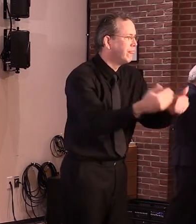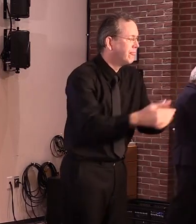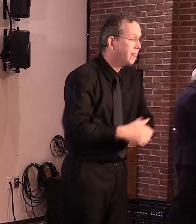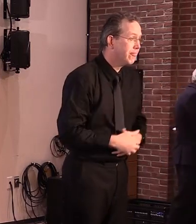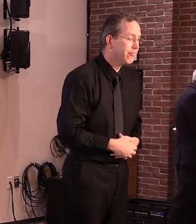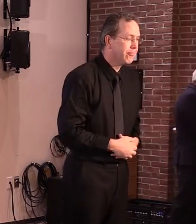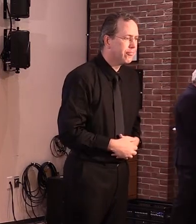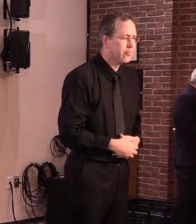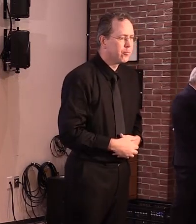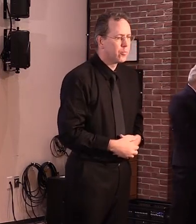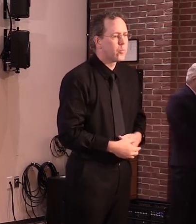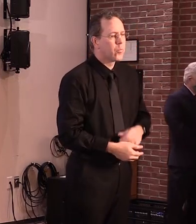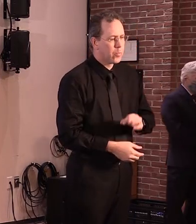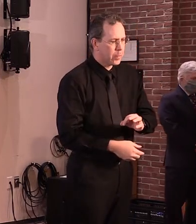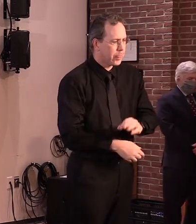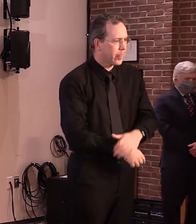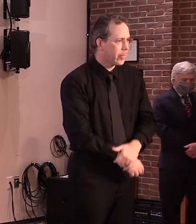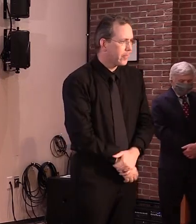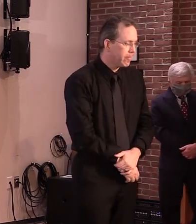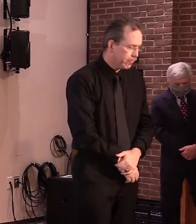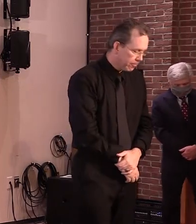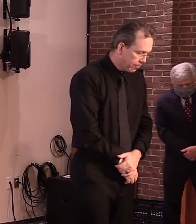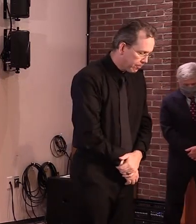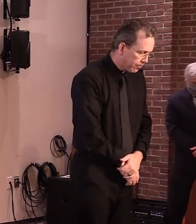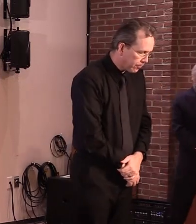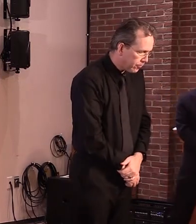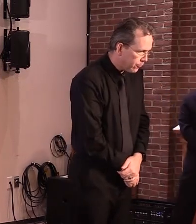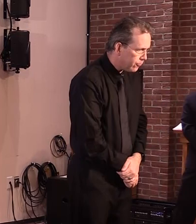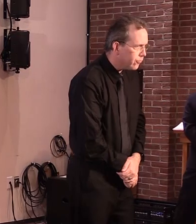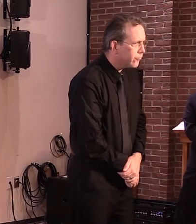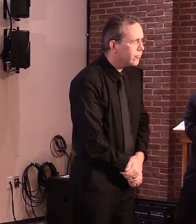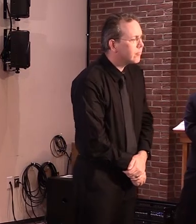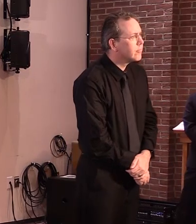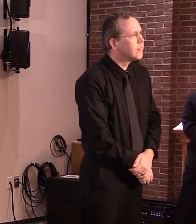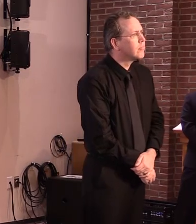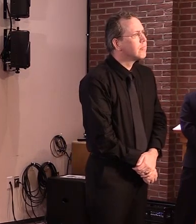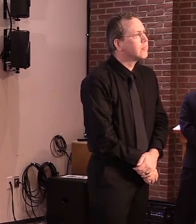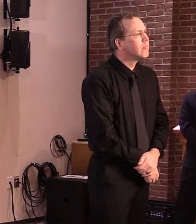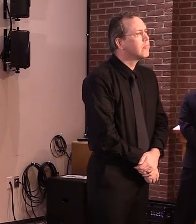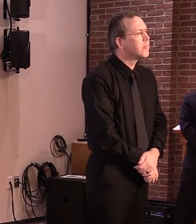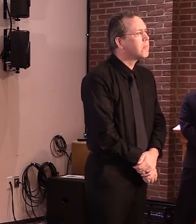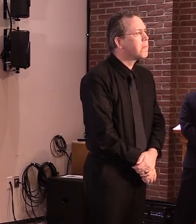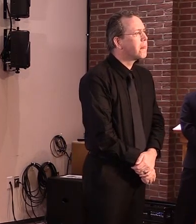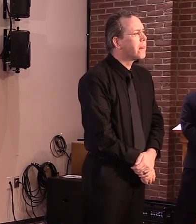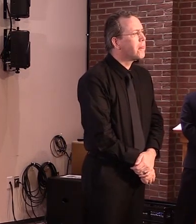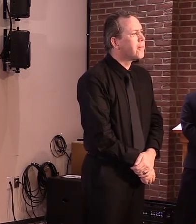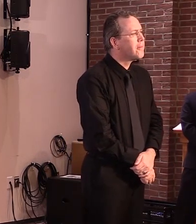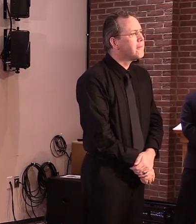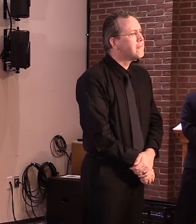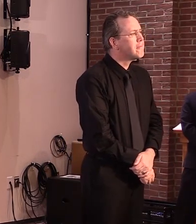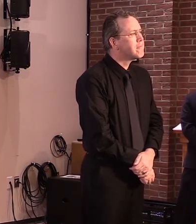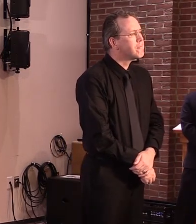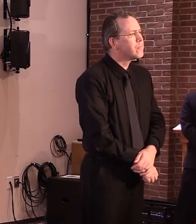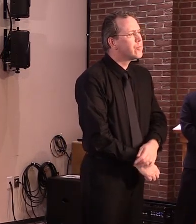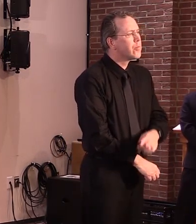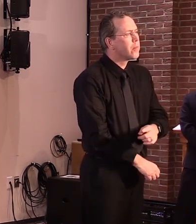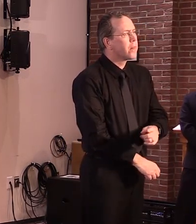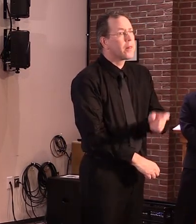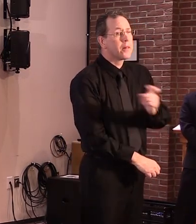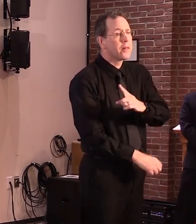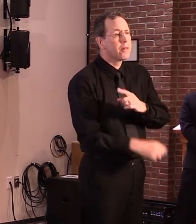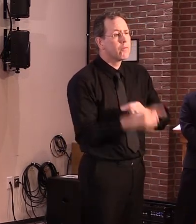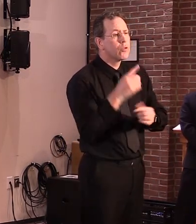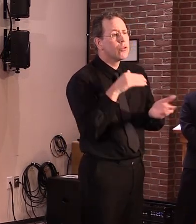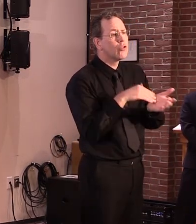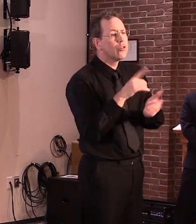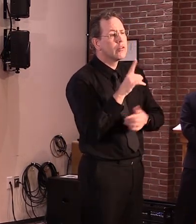Ann Wallace Allen, Digger. Hi, I think this is a question for Dr. Levine. Some